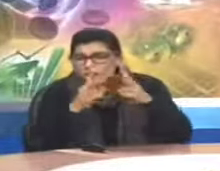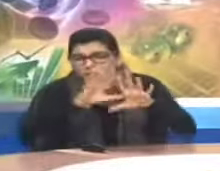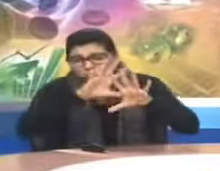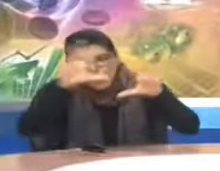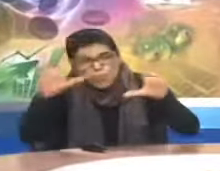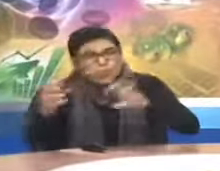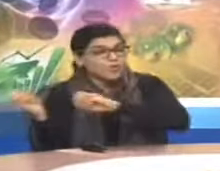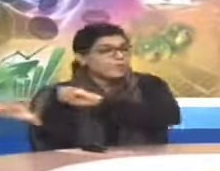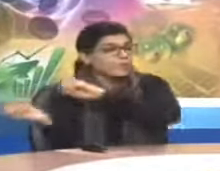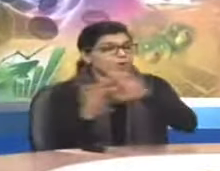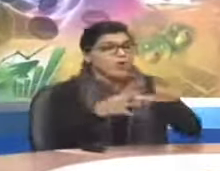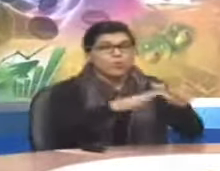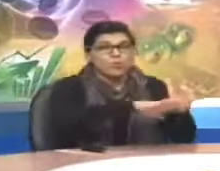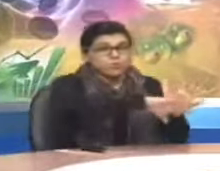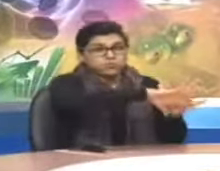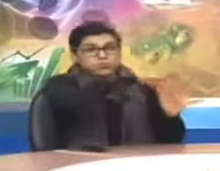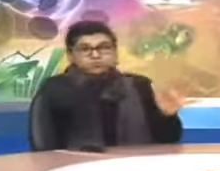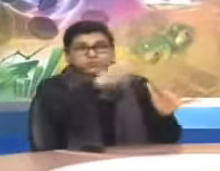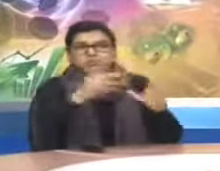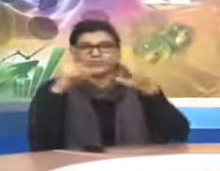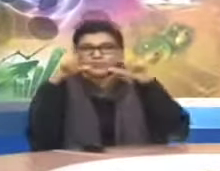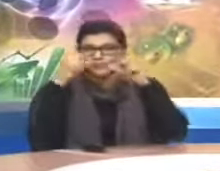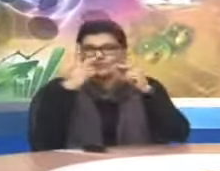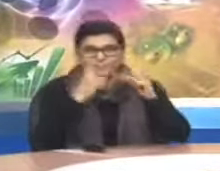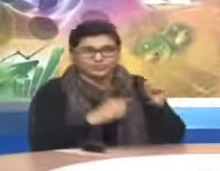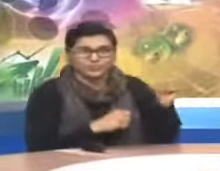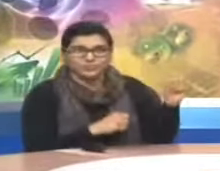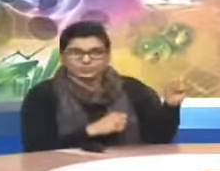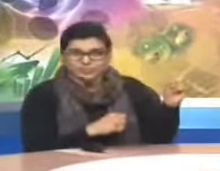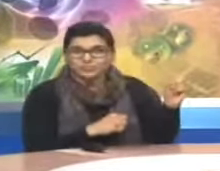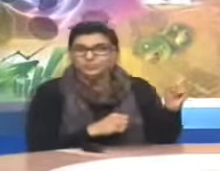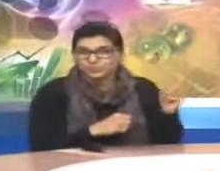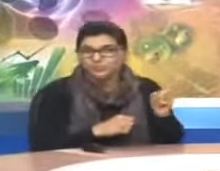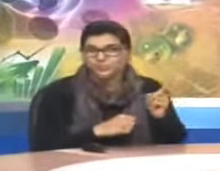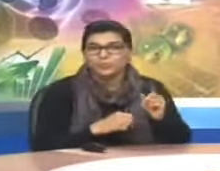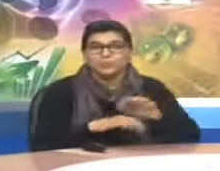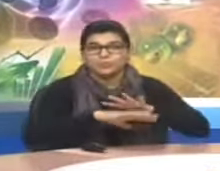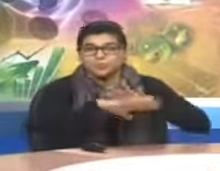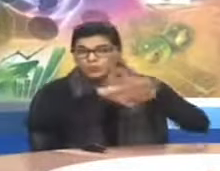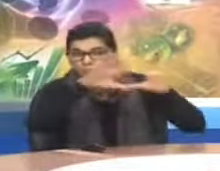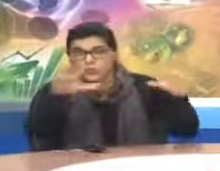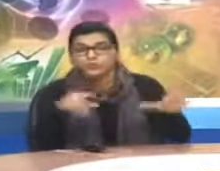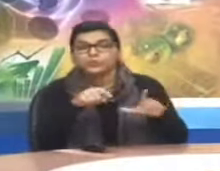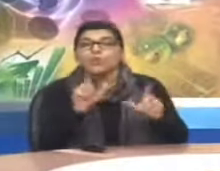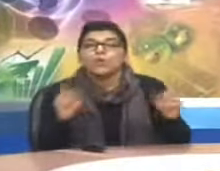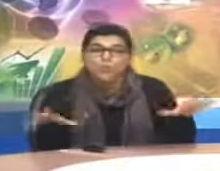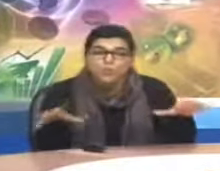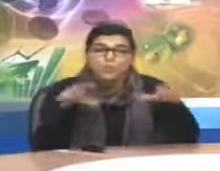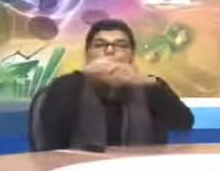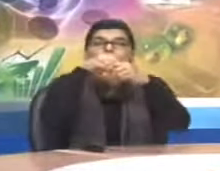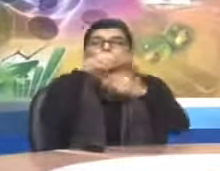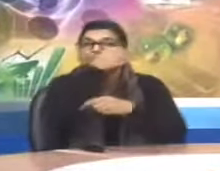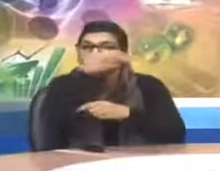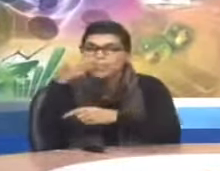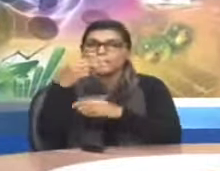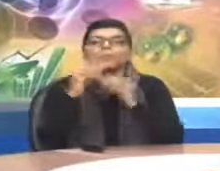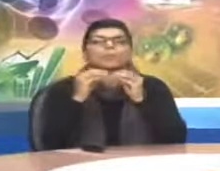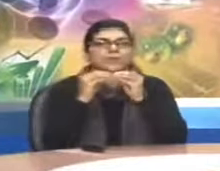different types of pipes and bottles, like you can see on the picture. So, all those are known